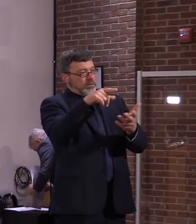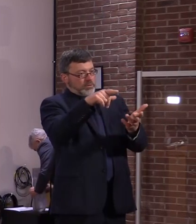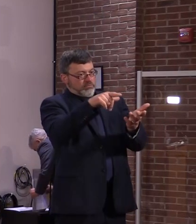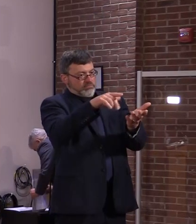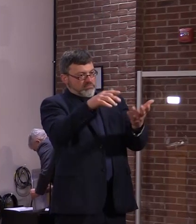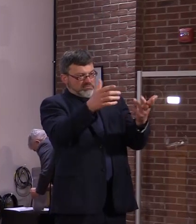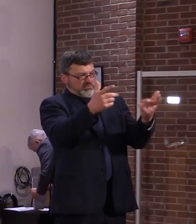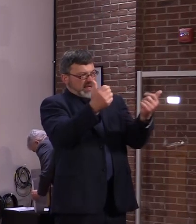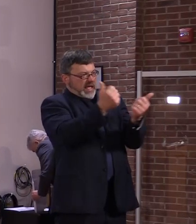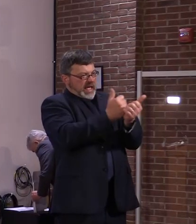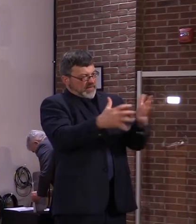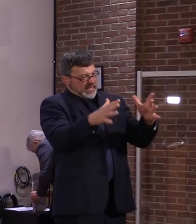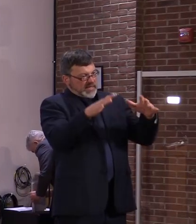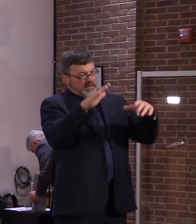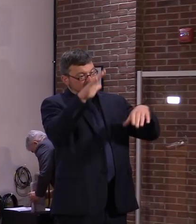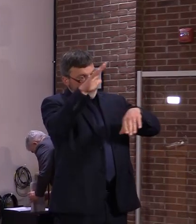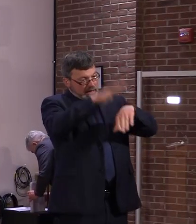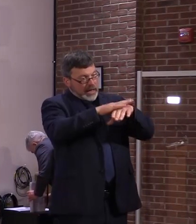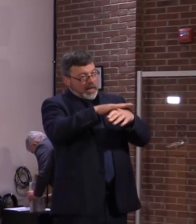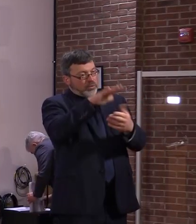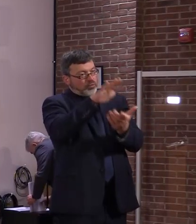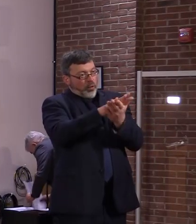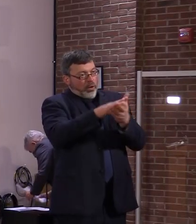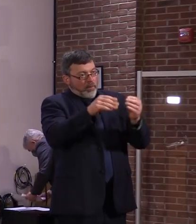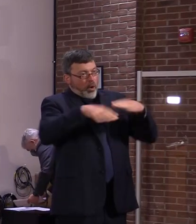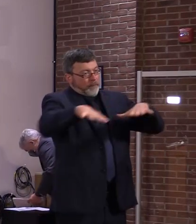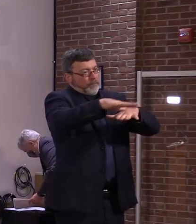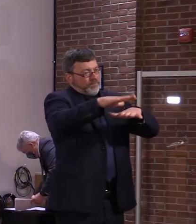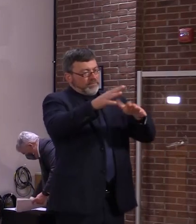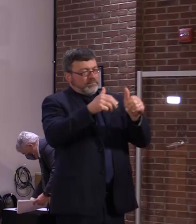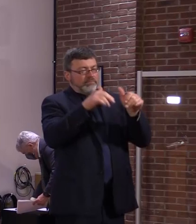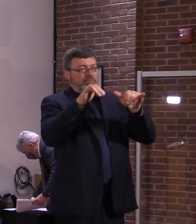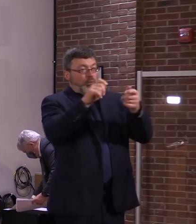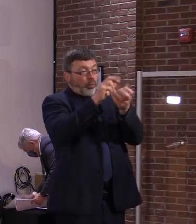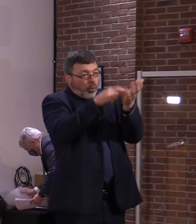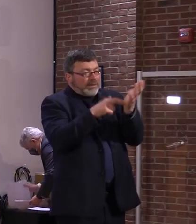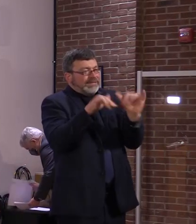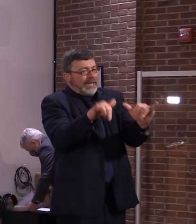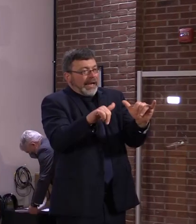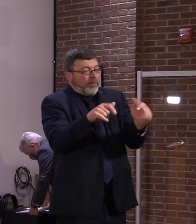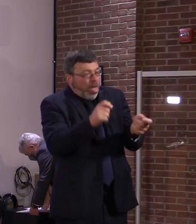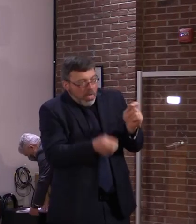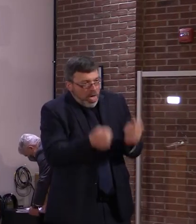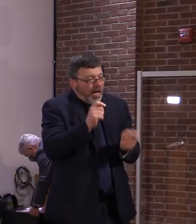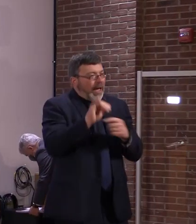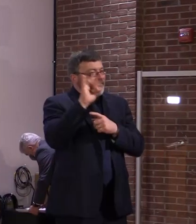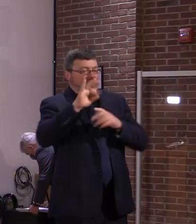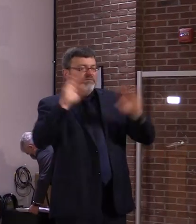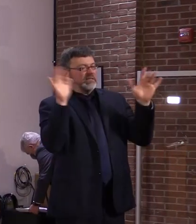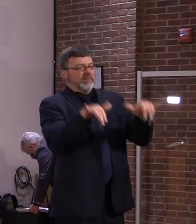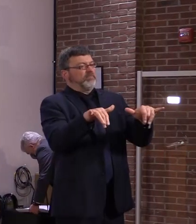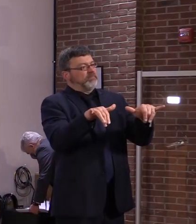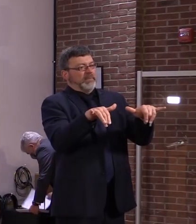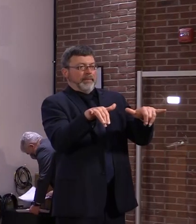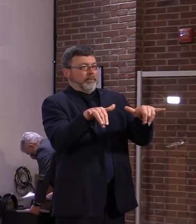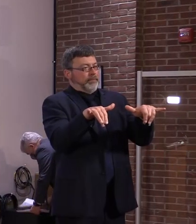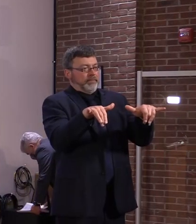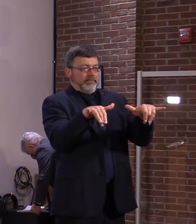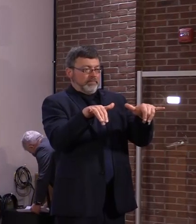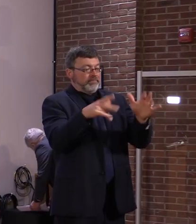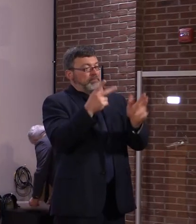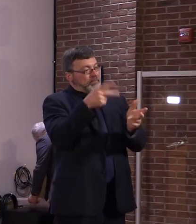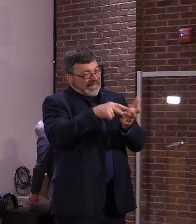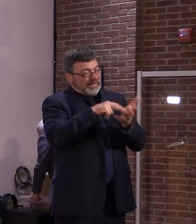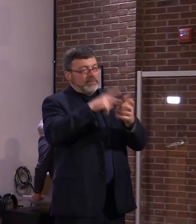And thank you for that. I'm sure that'll be well received by the mayor. What about the remaining